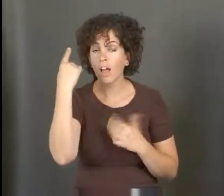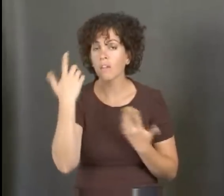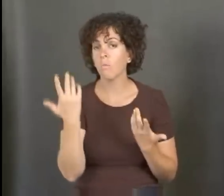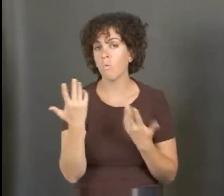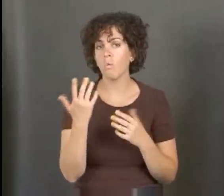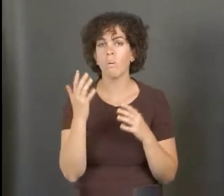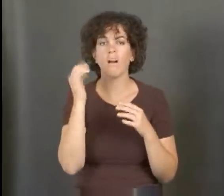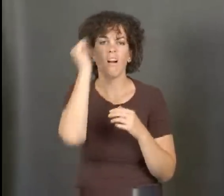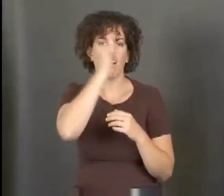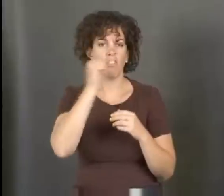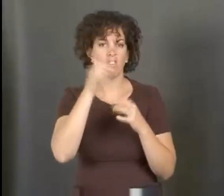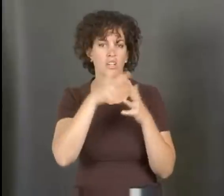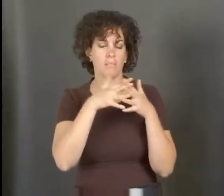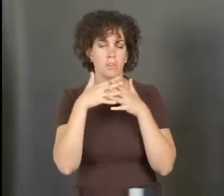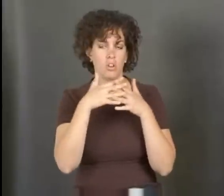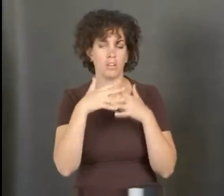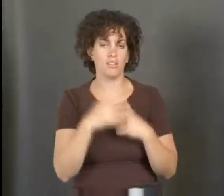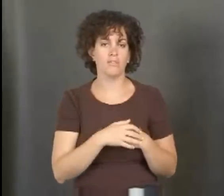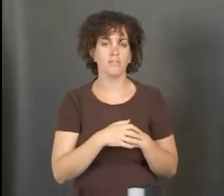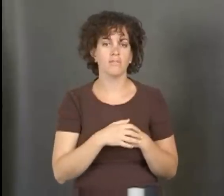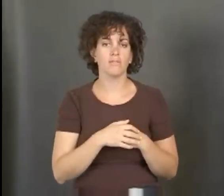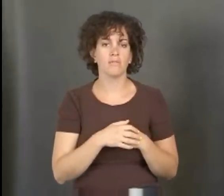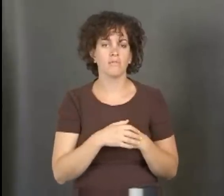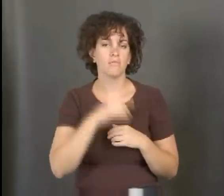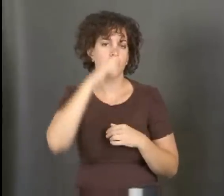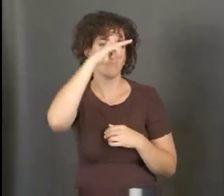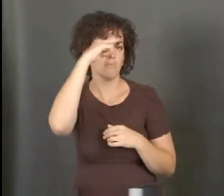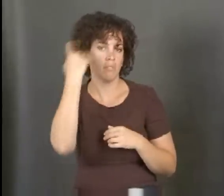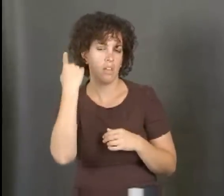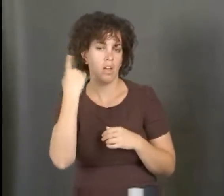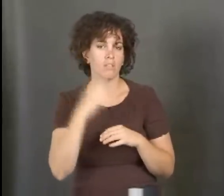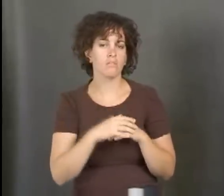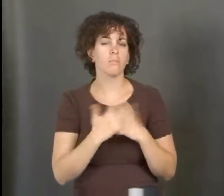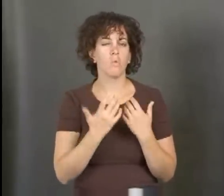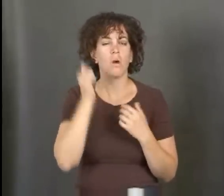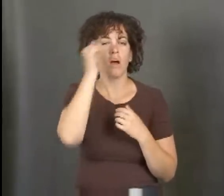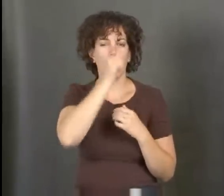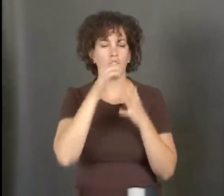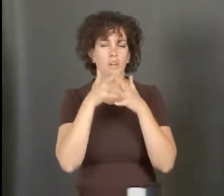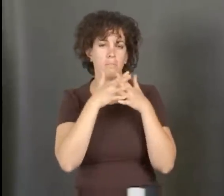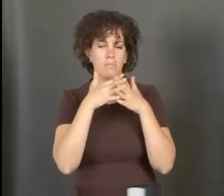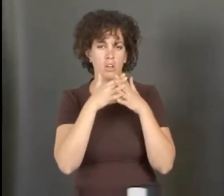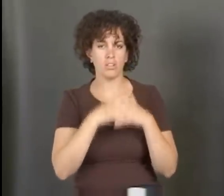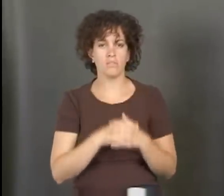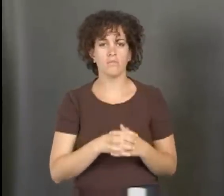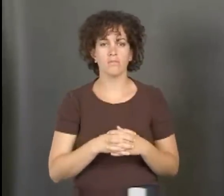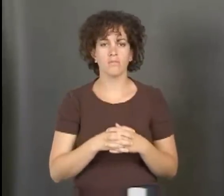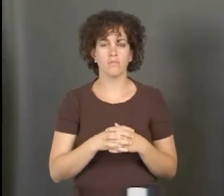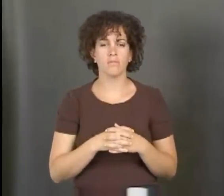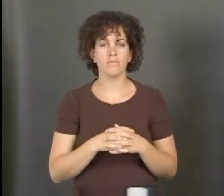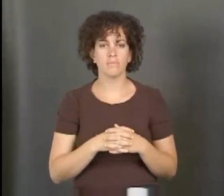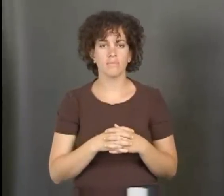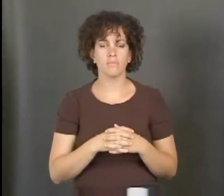Black. Or African American. Black. African American.